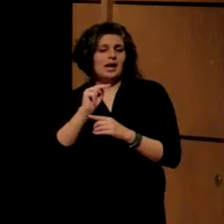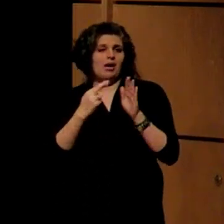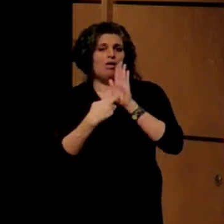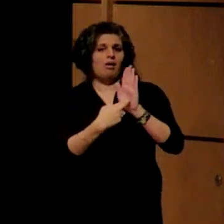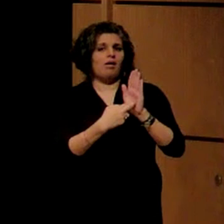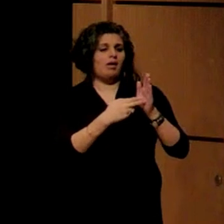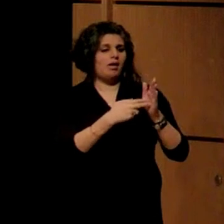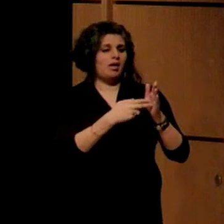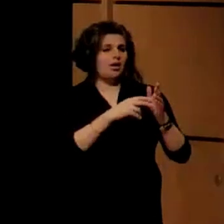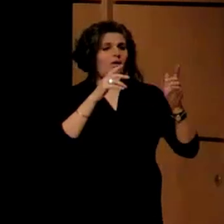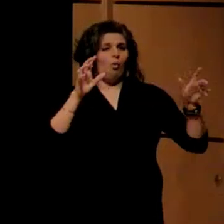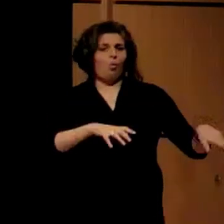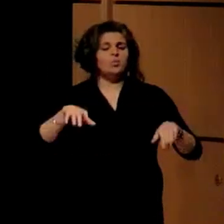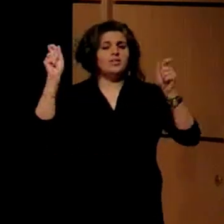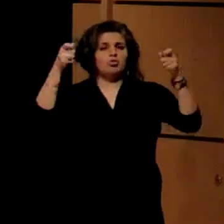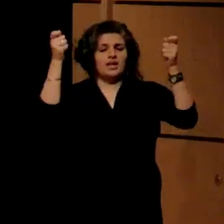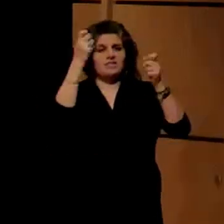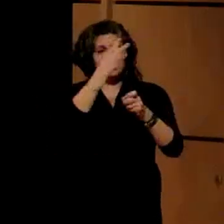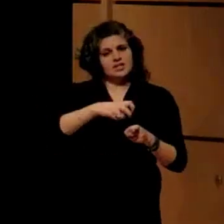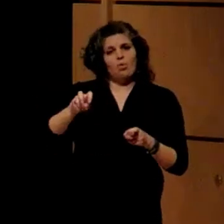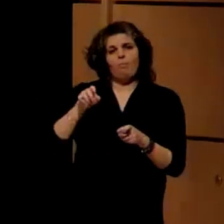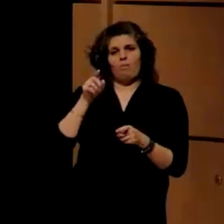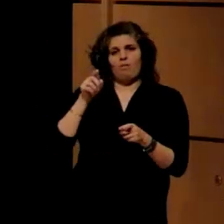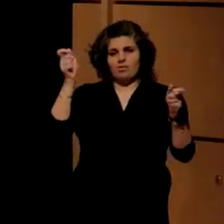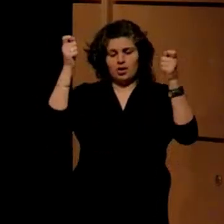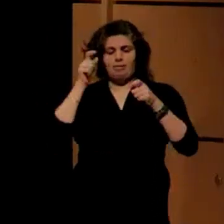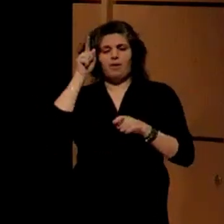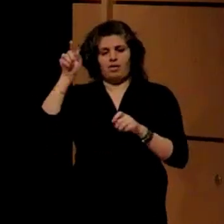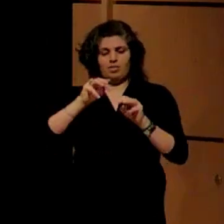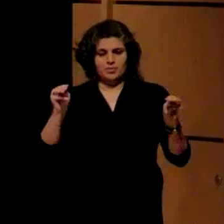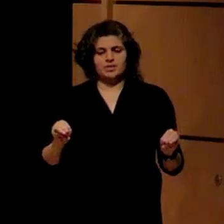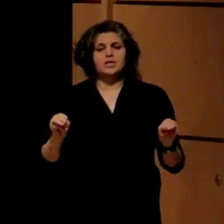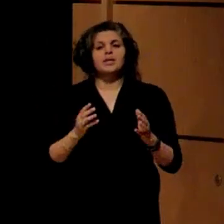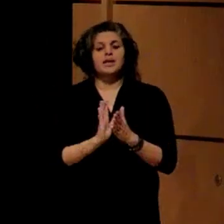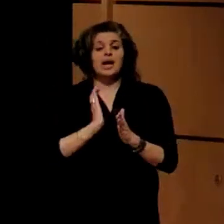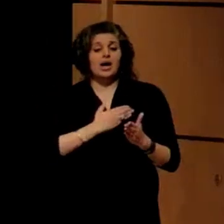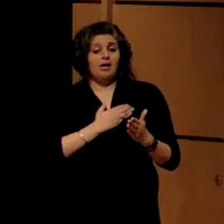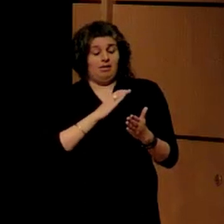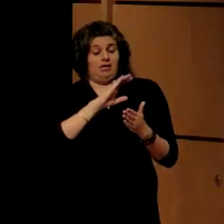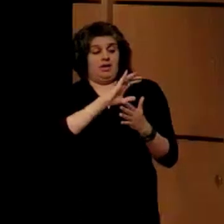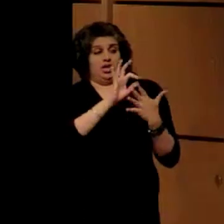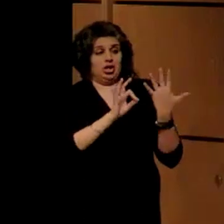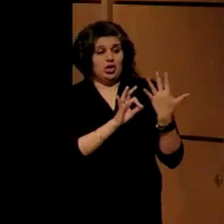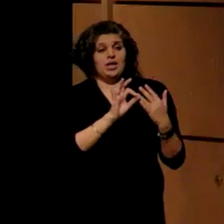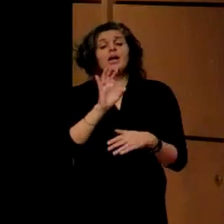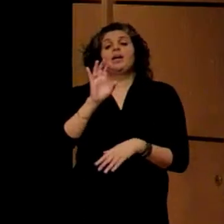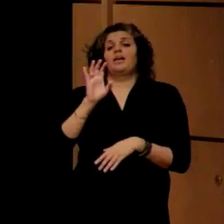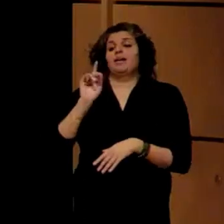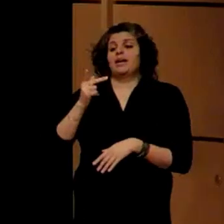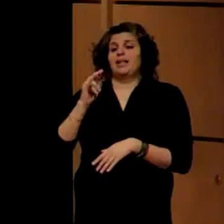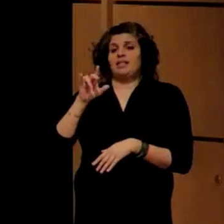transfer ceremony at the museum. Our curator of Native American art, Kathleen Ash Milby said,